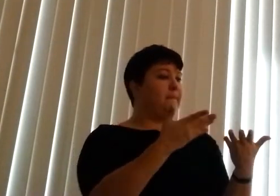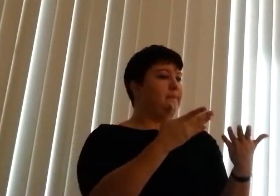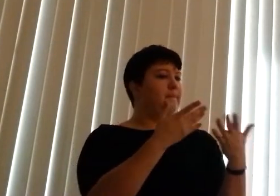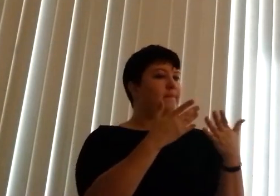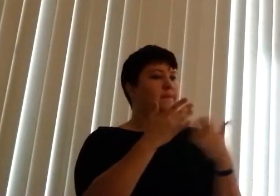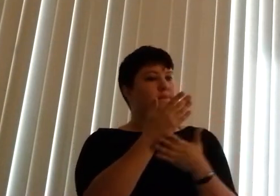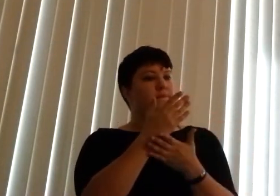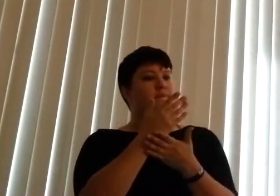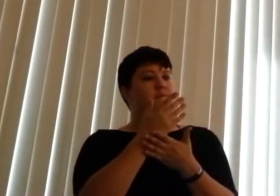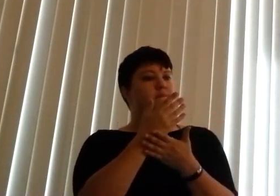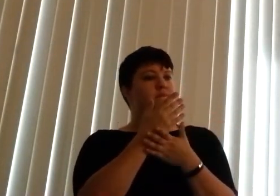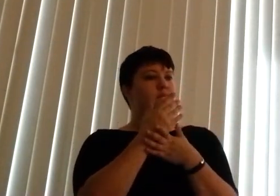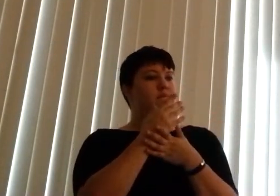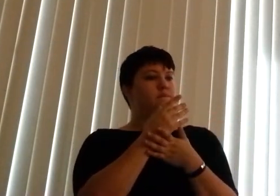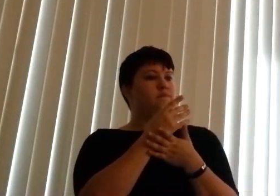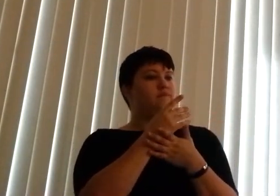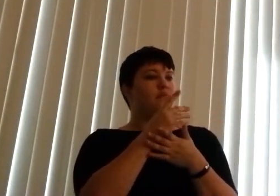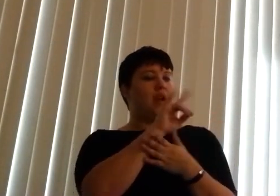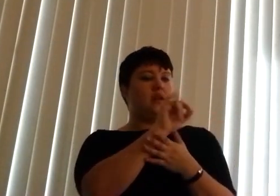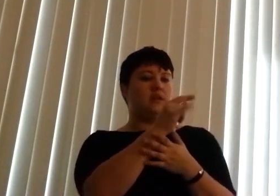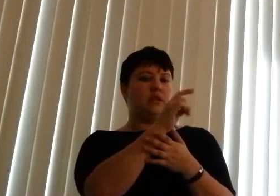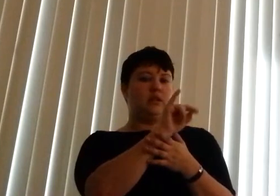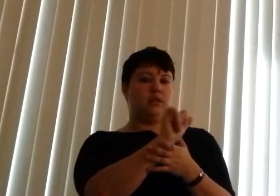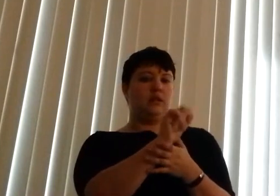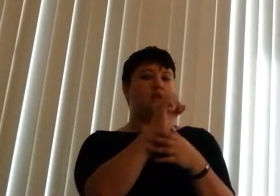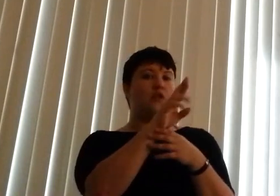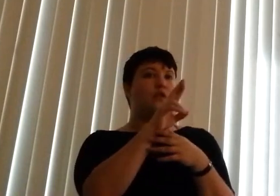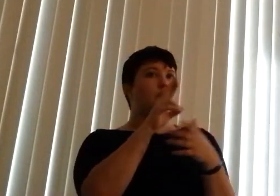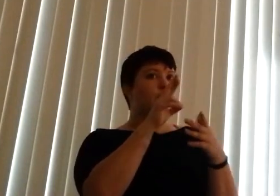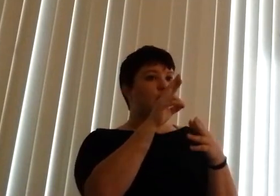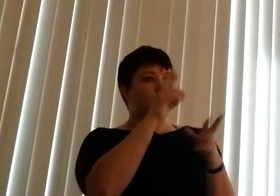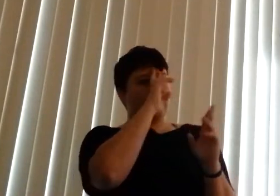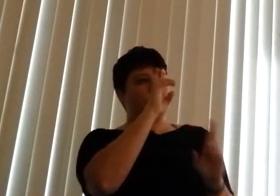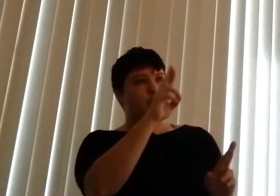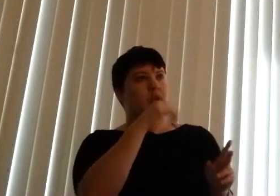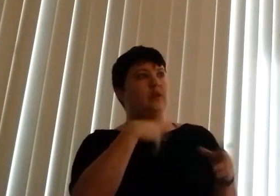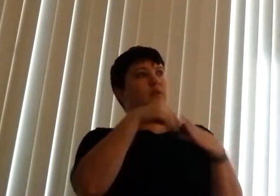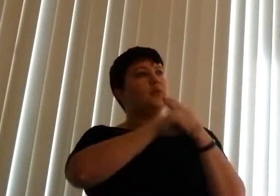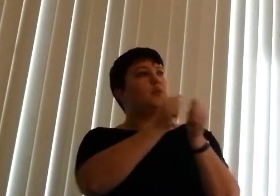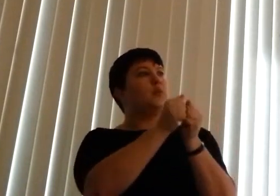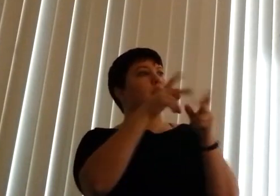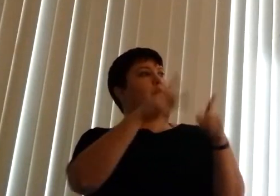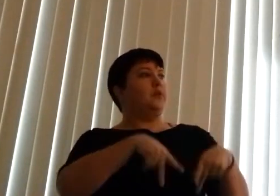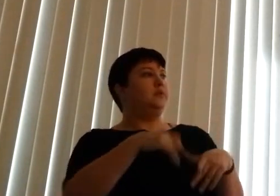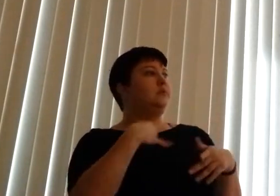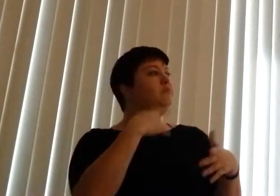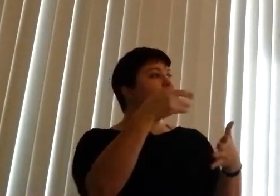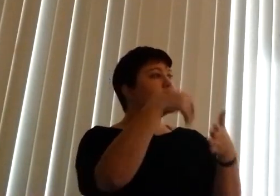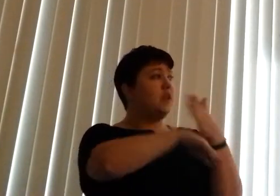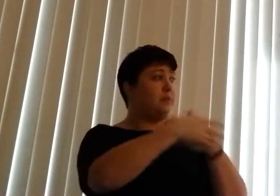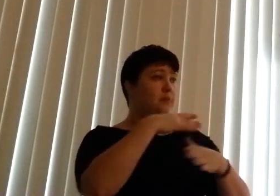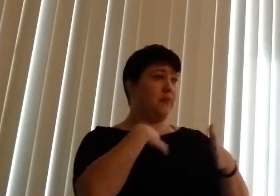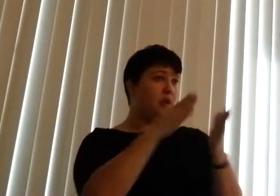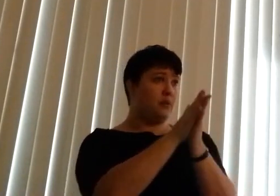of persons. It's an abridged version of something I developed in my book, How to Treat Persons.